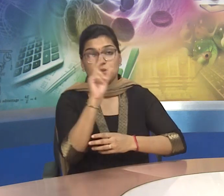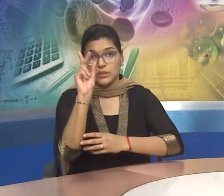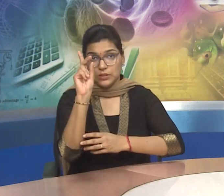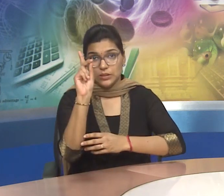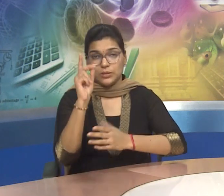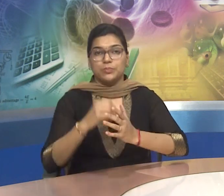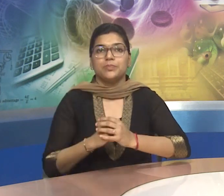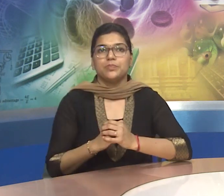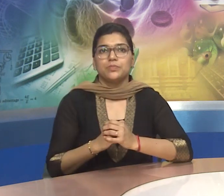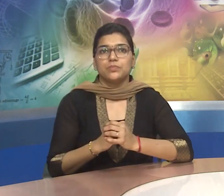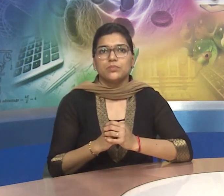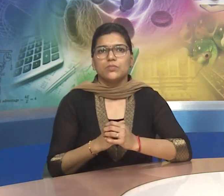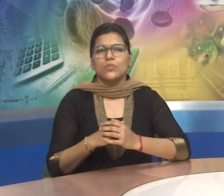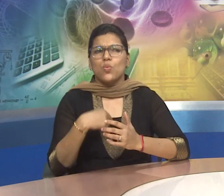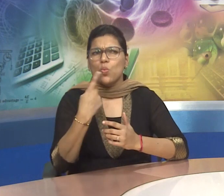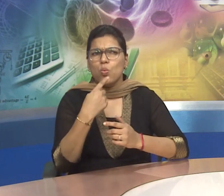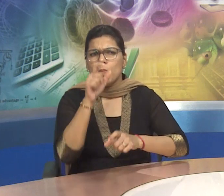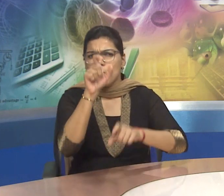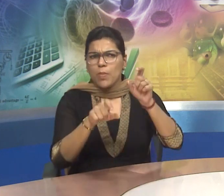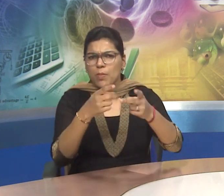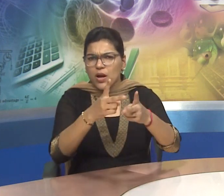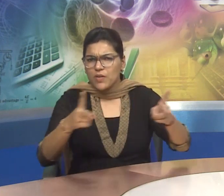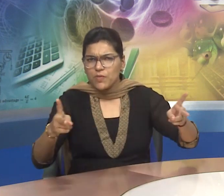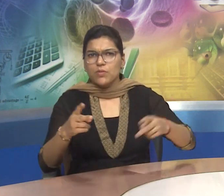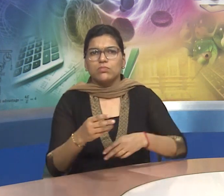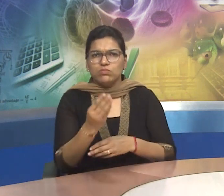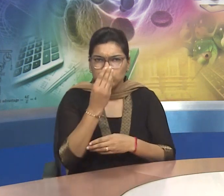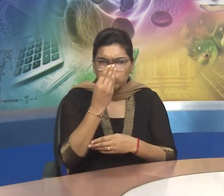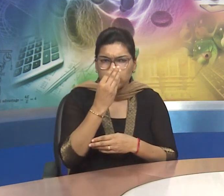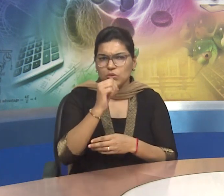The second point, which is on the left side,